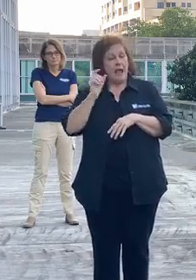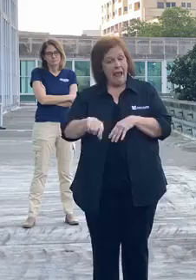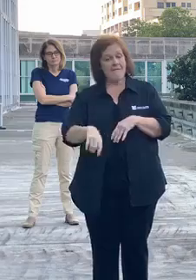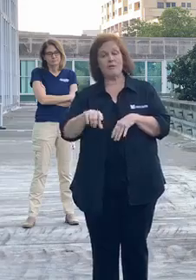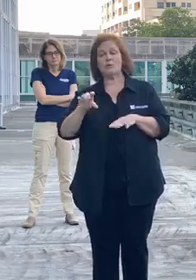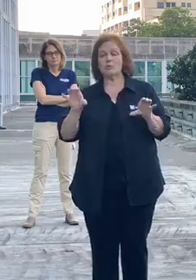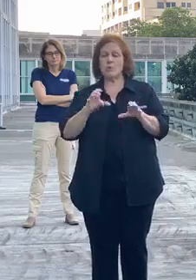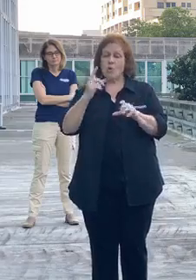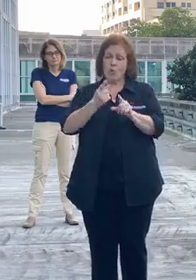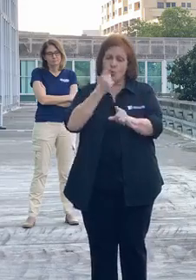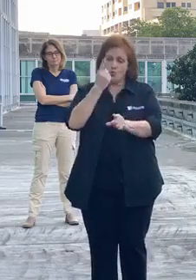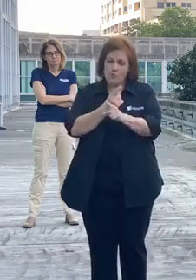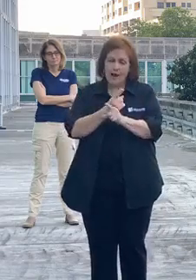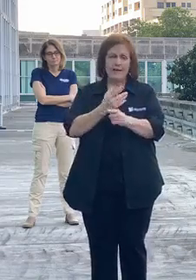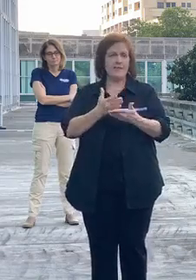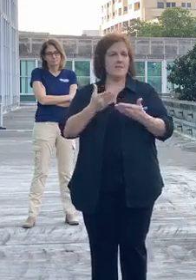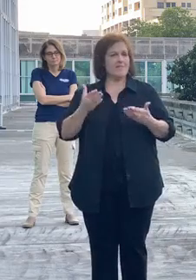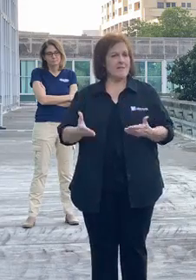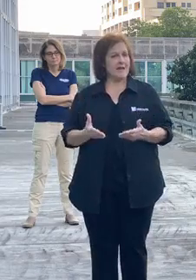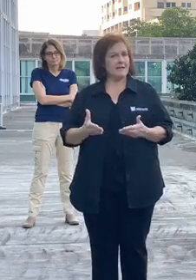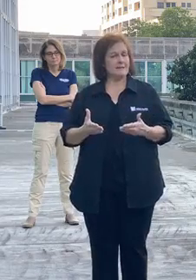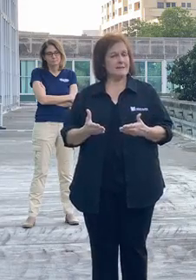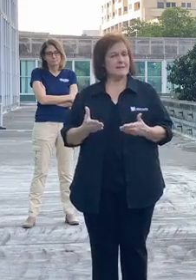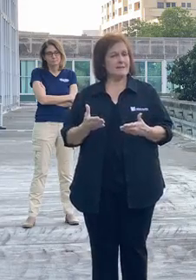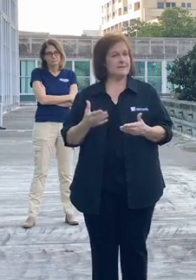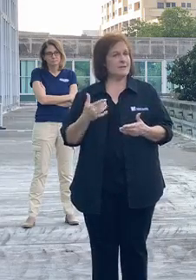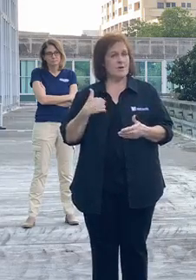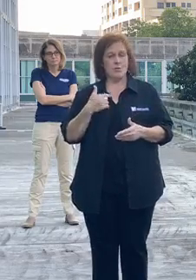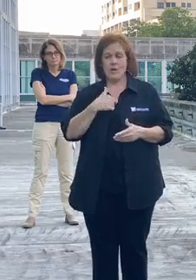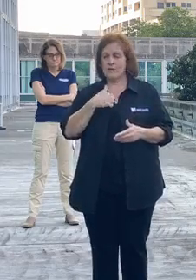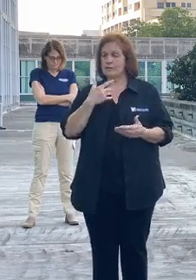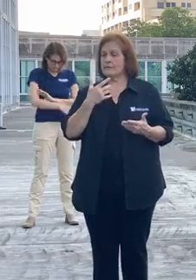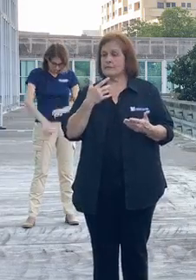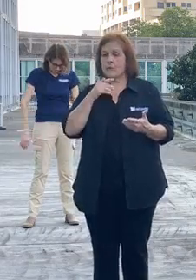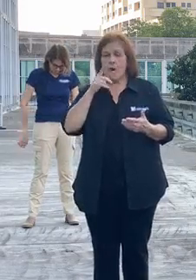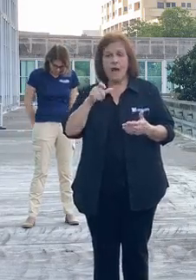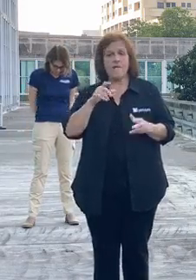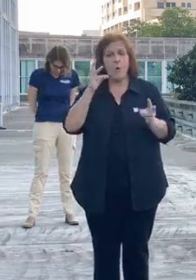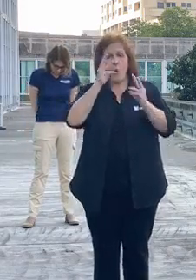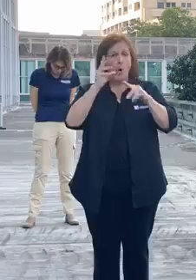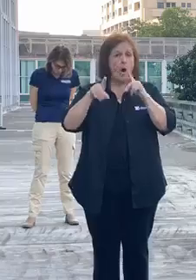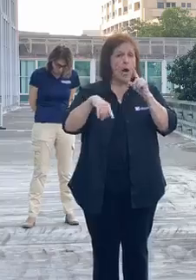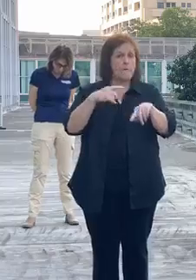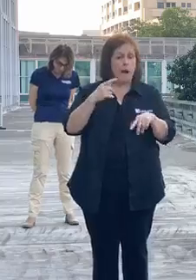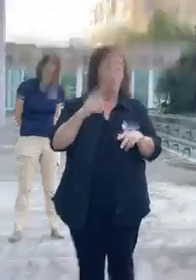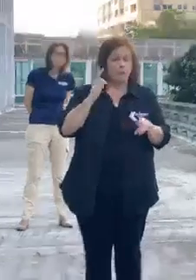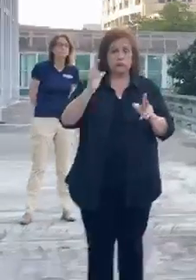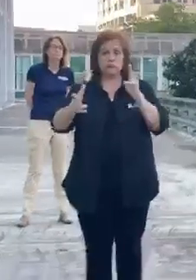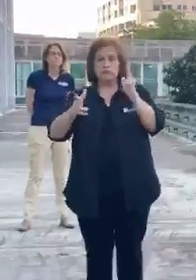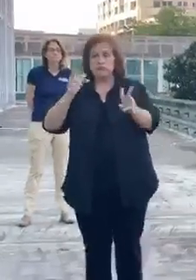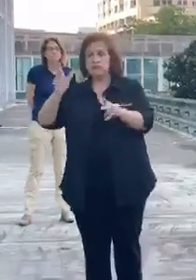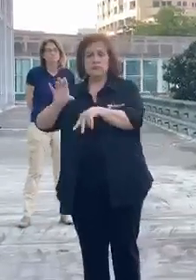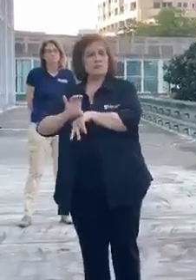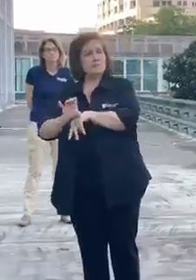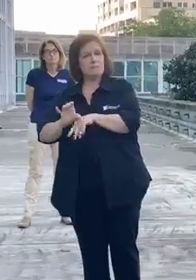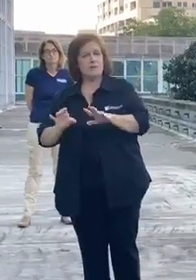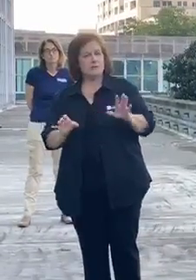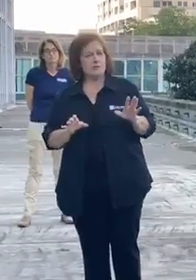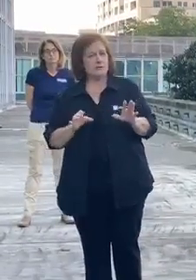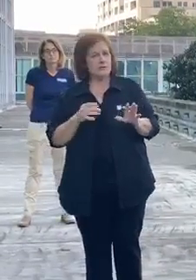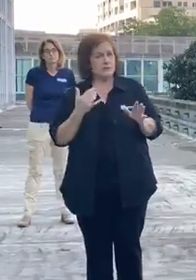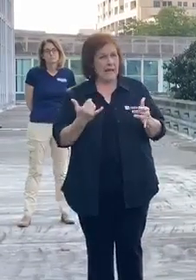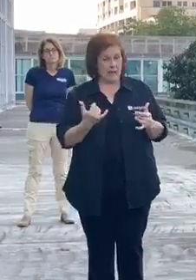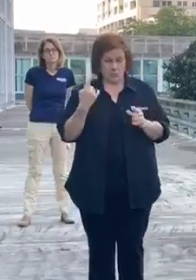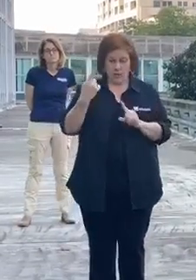right thing, stay the course, so that we don't have to worry about drive-through communion. Also, just generally, it's